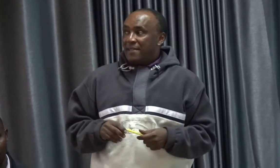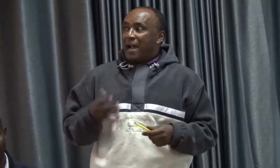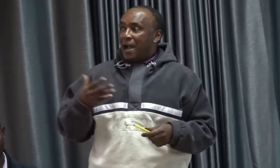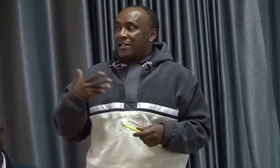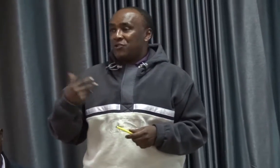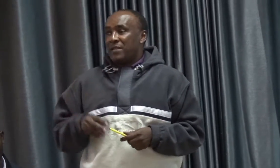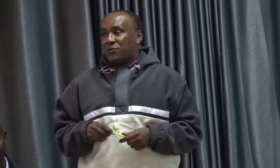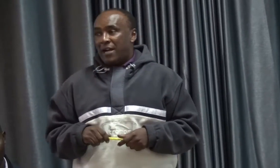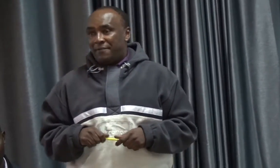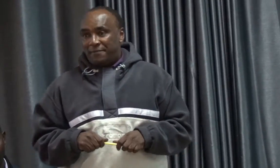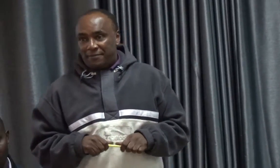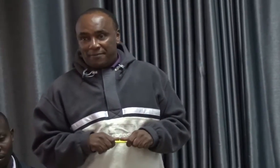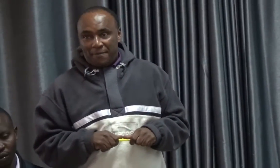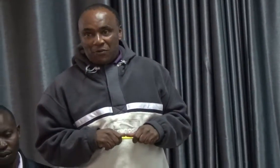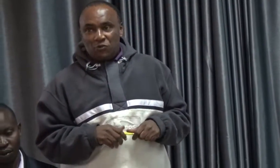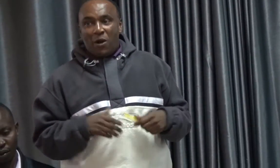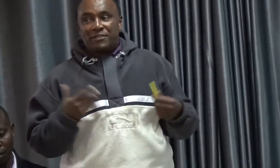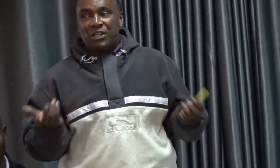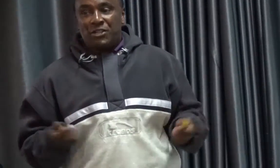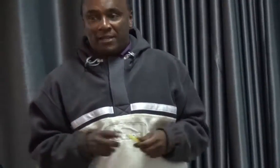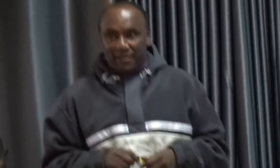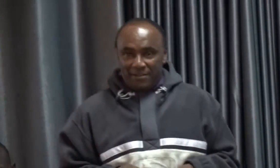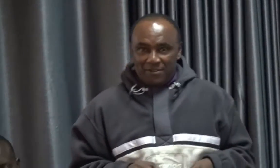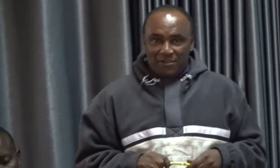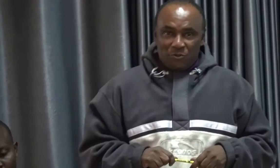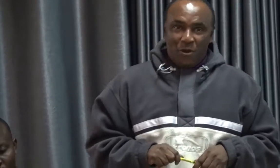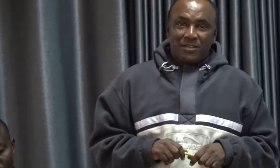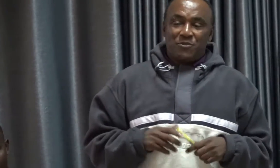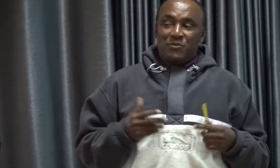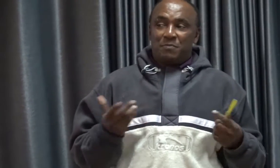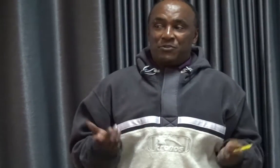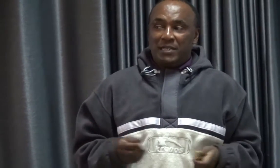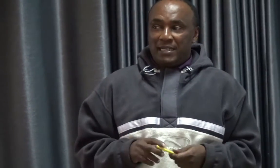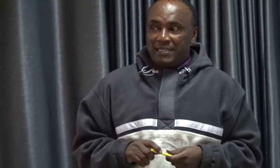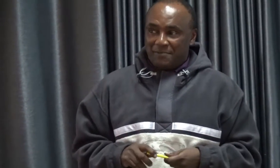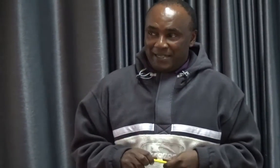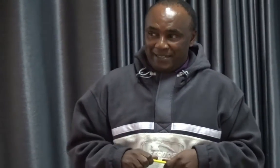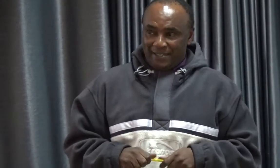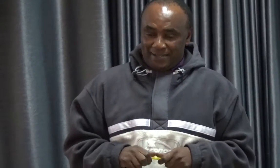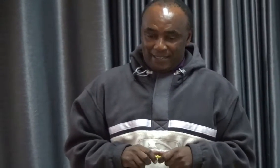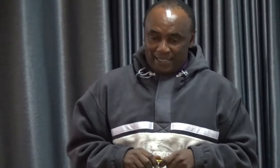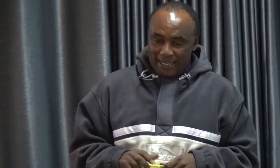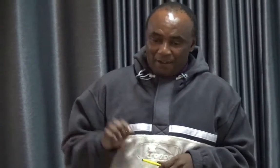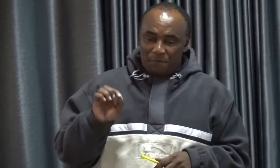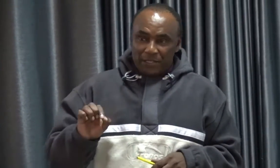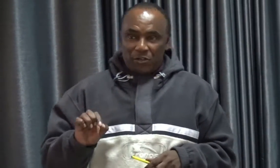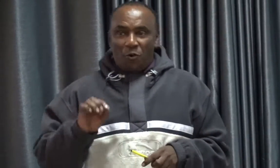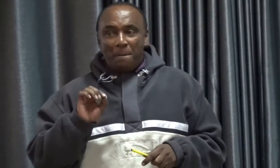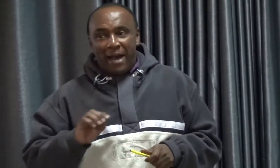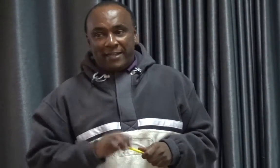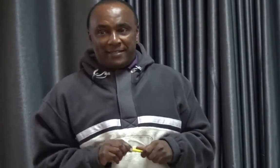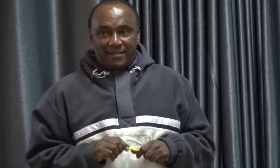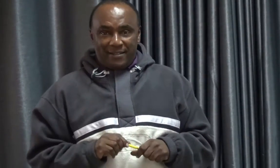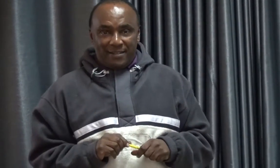individual, the attitude that we have towards each other, towards those with special needs and disabilities.